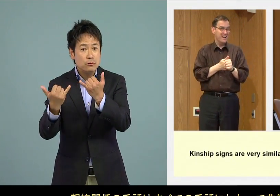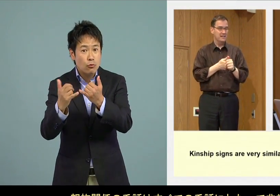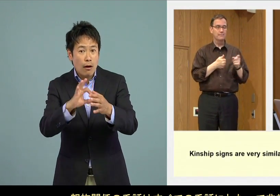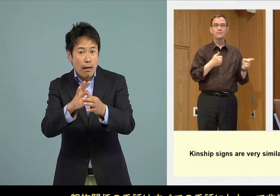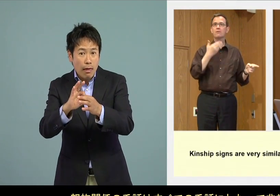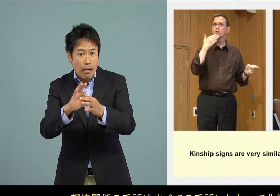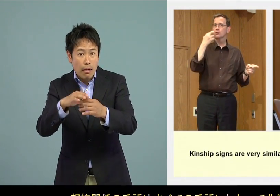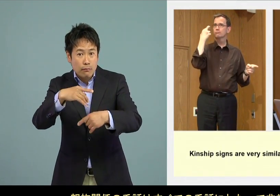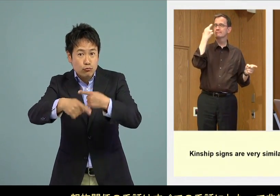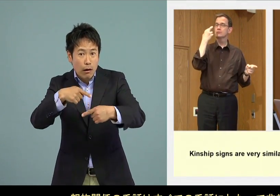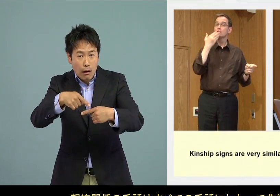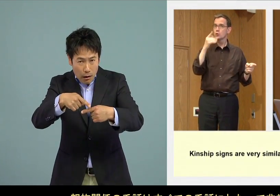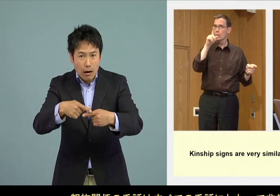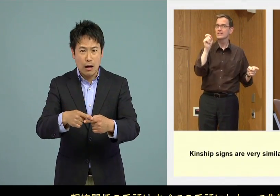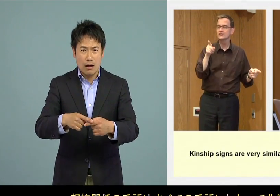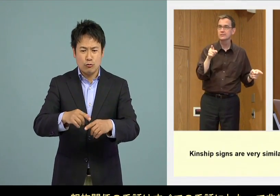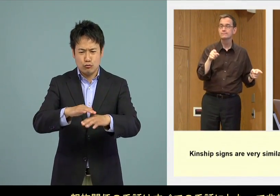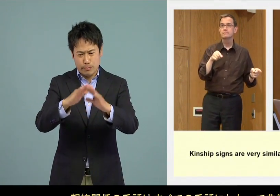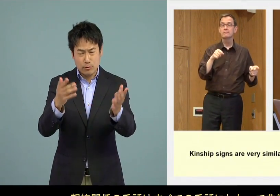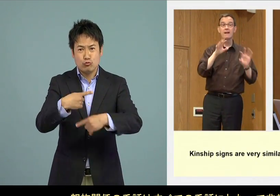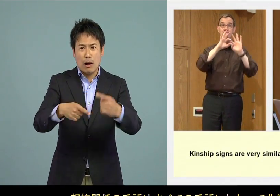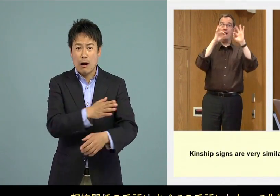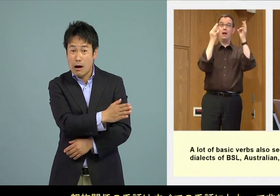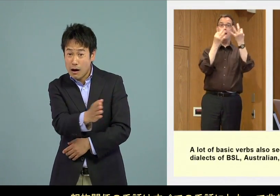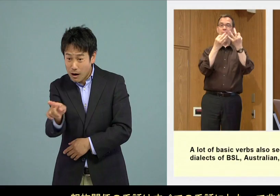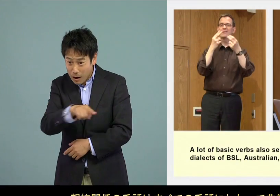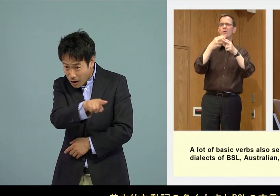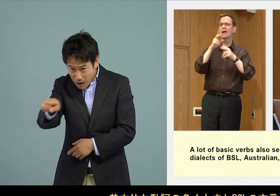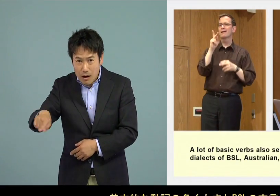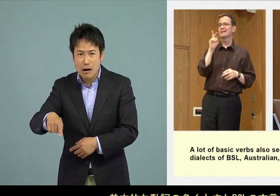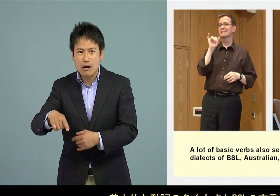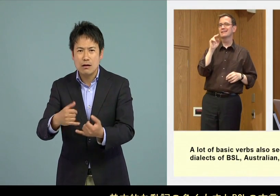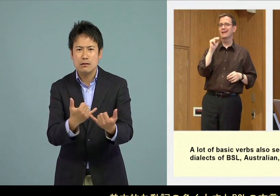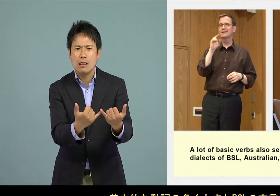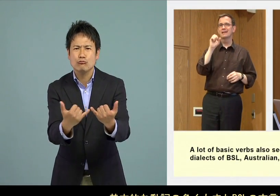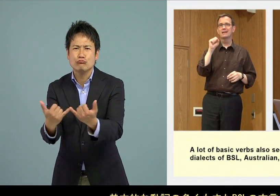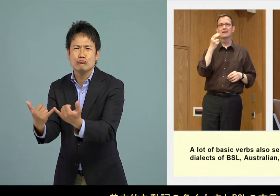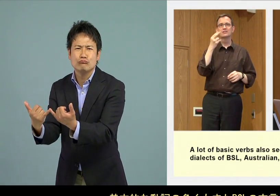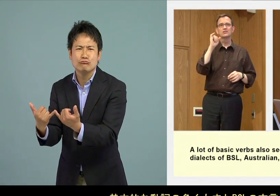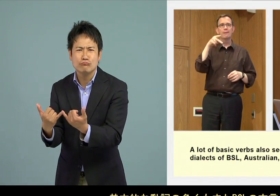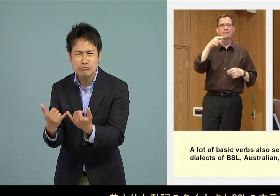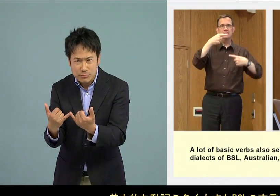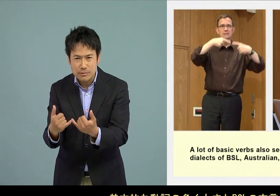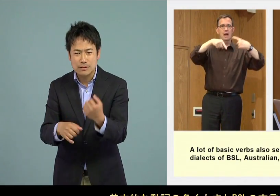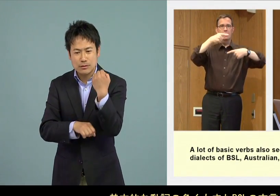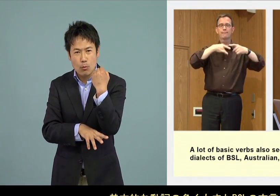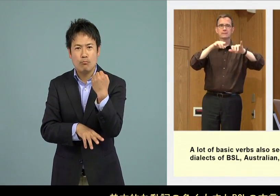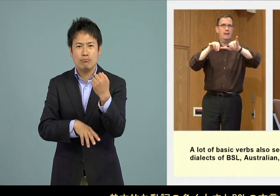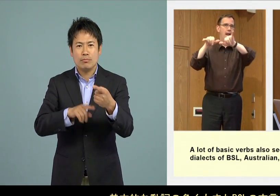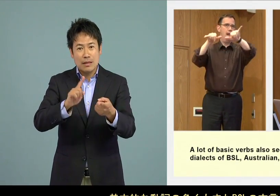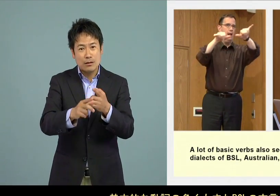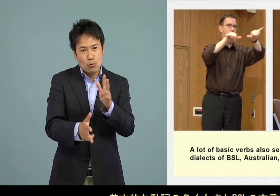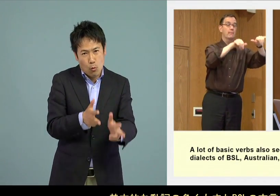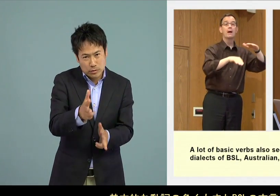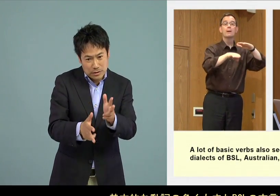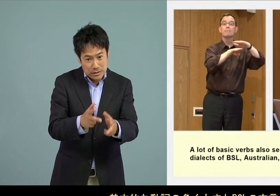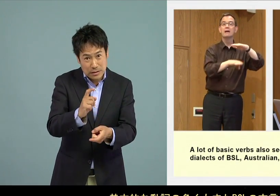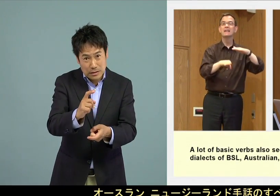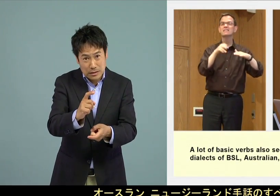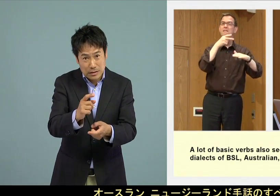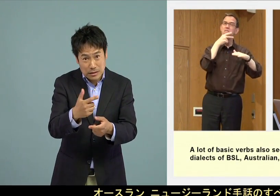Kinship signs are very similar across all of, a lot of basic verbs seem to be very similar across the,